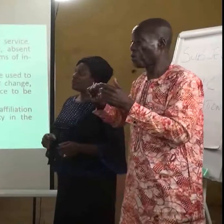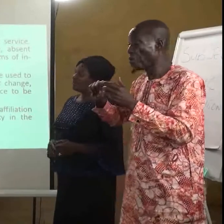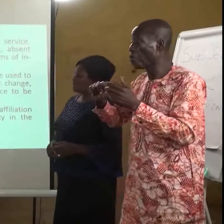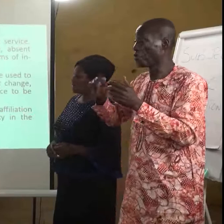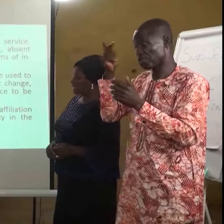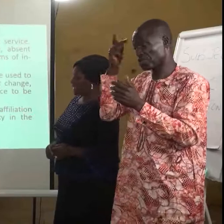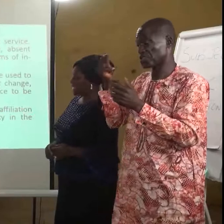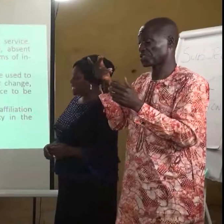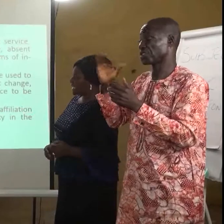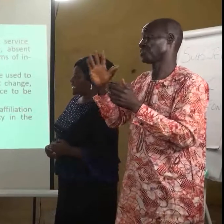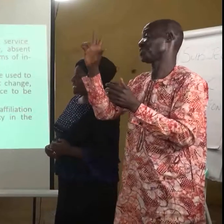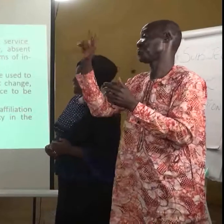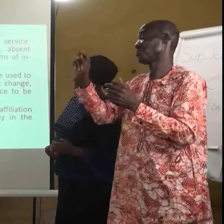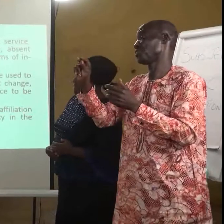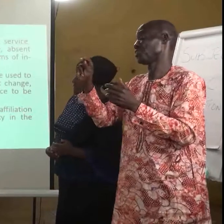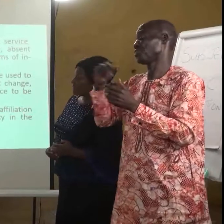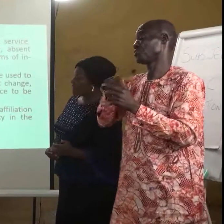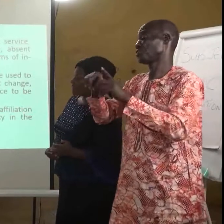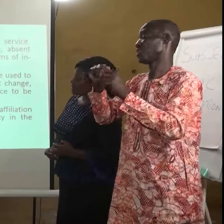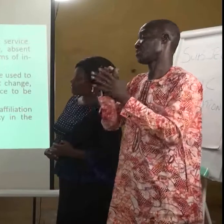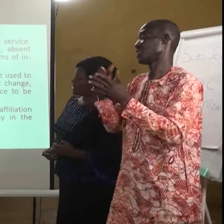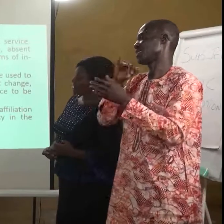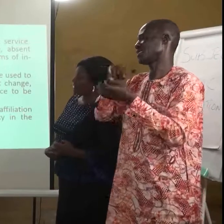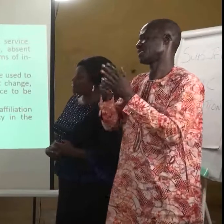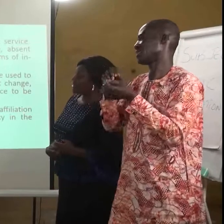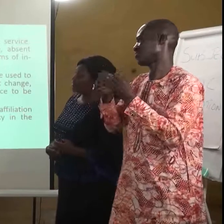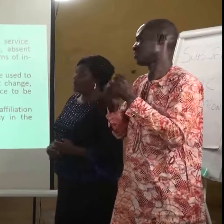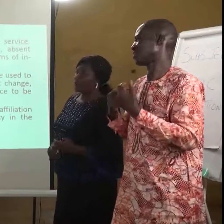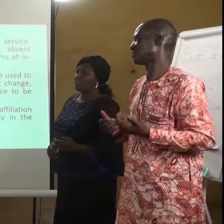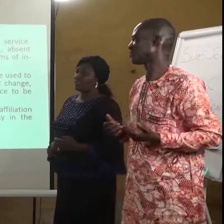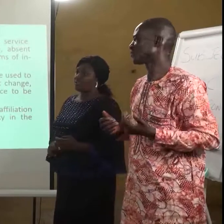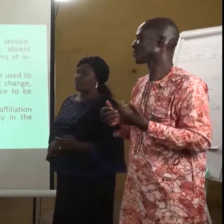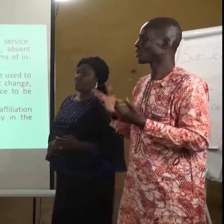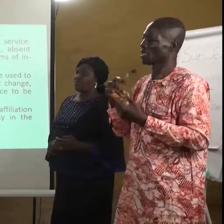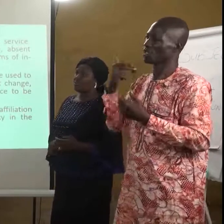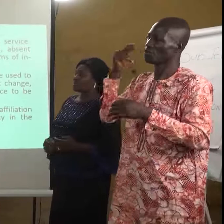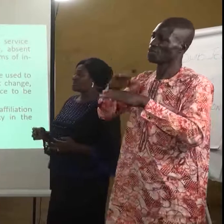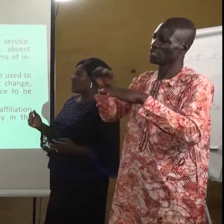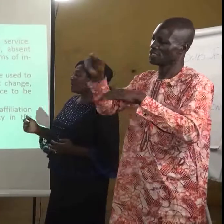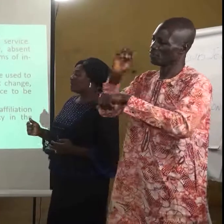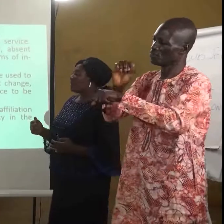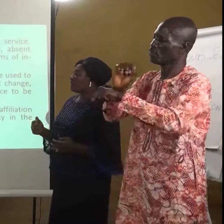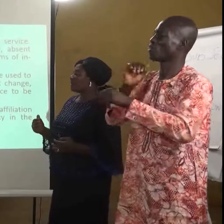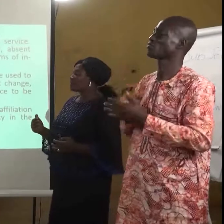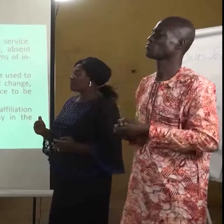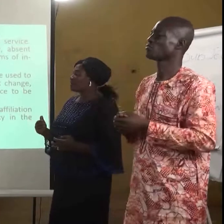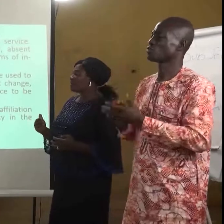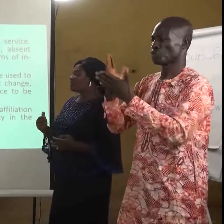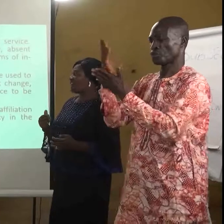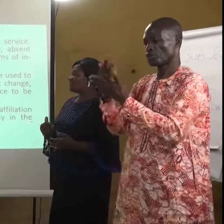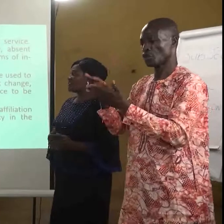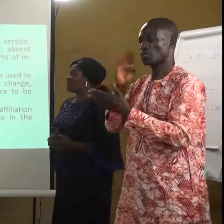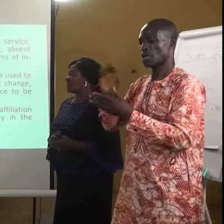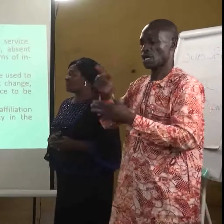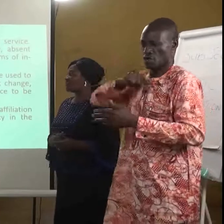not how we've been doing it. And we also look at the area of appointment. We said some